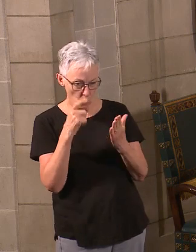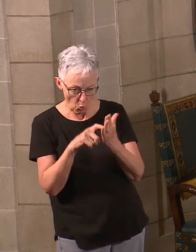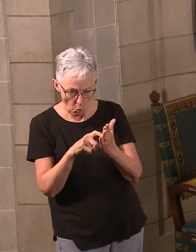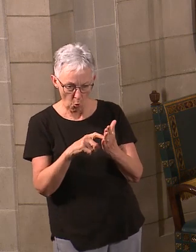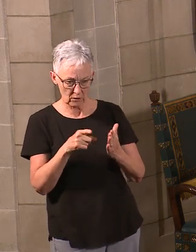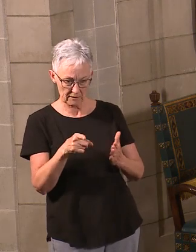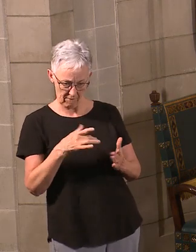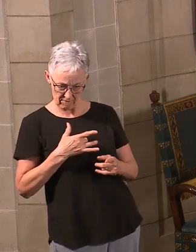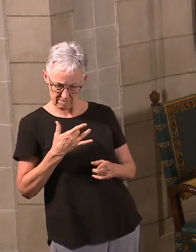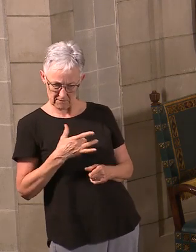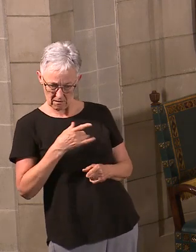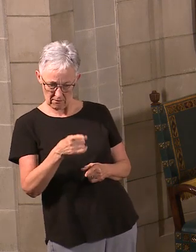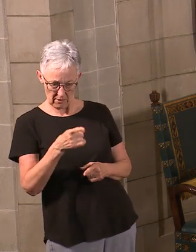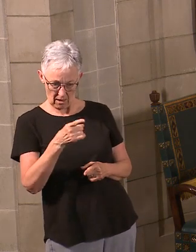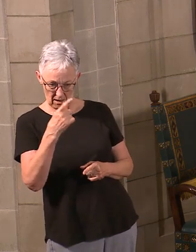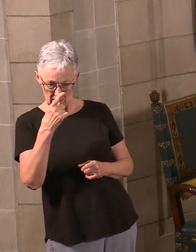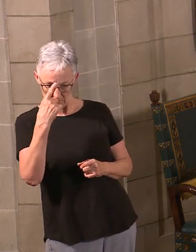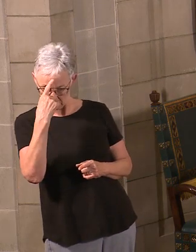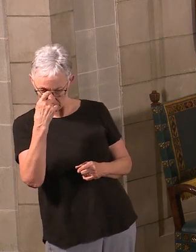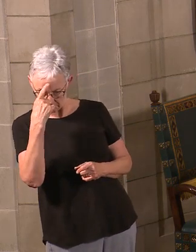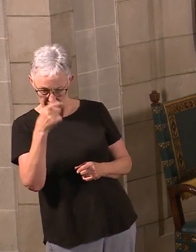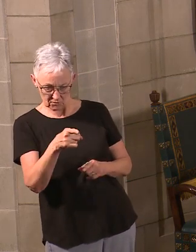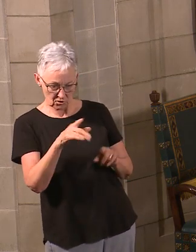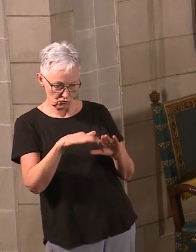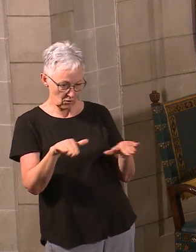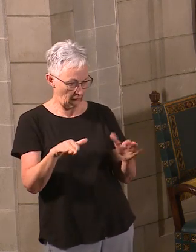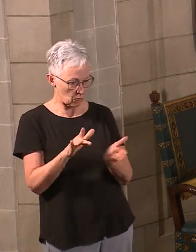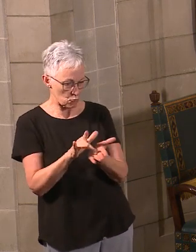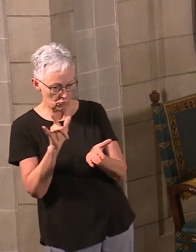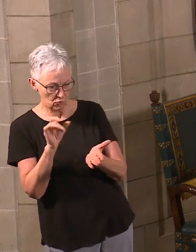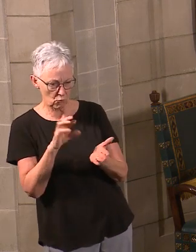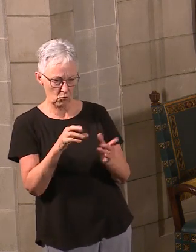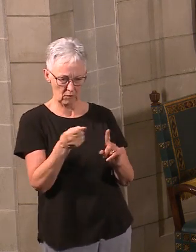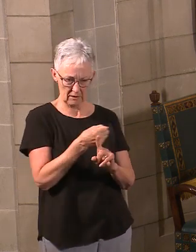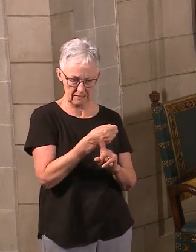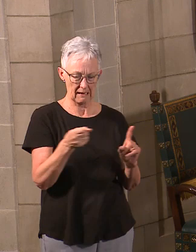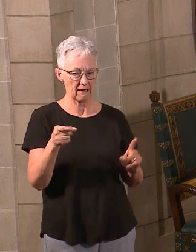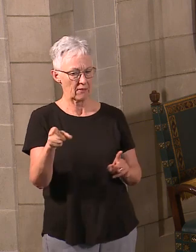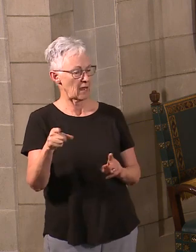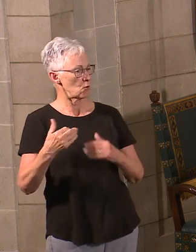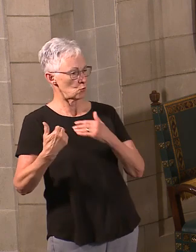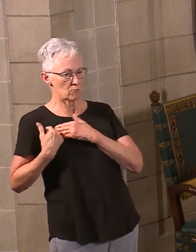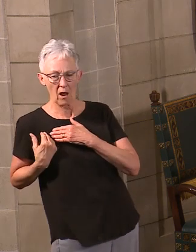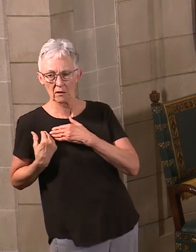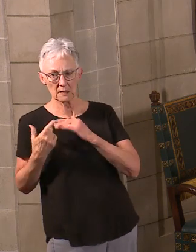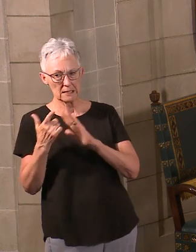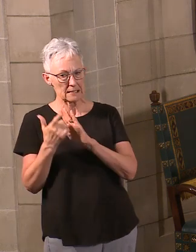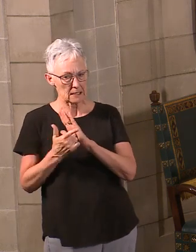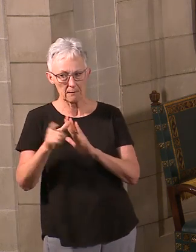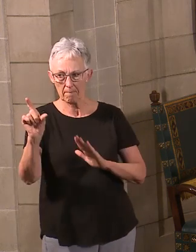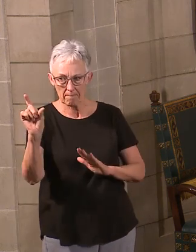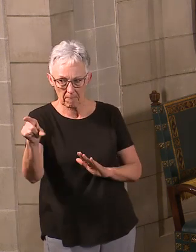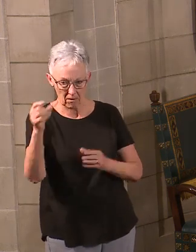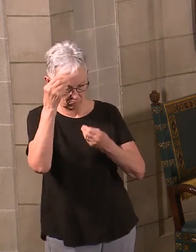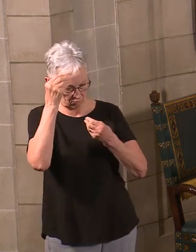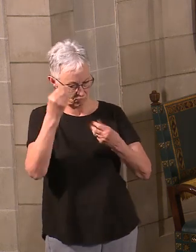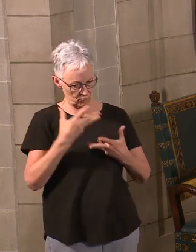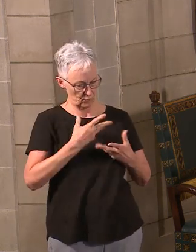and they are our first line of defense in spotting abuse and neglect. In the last year, our calls from educators